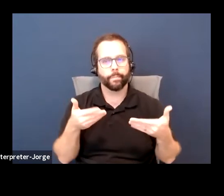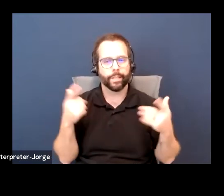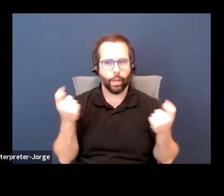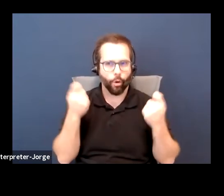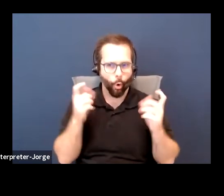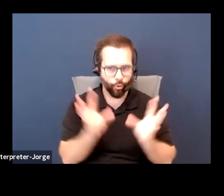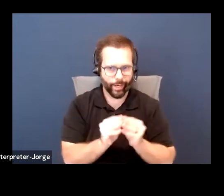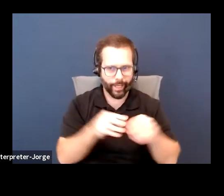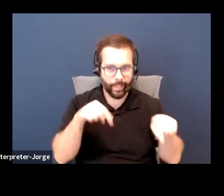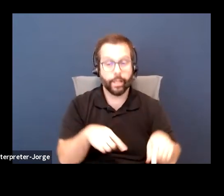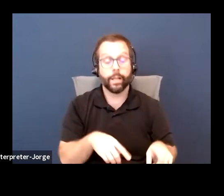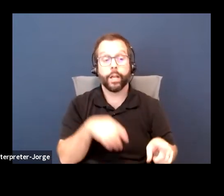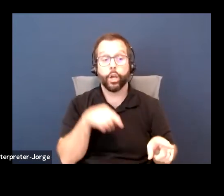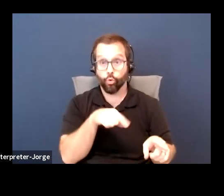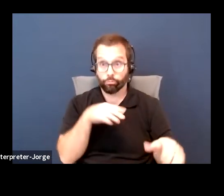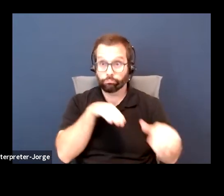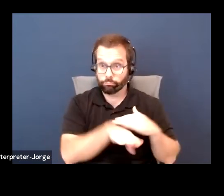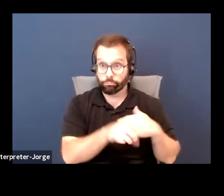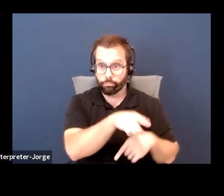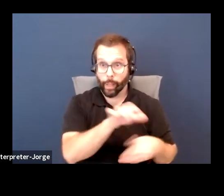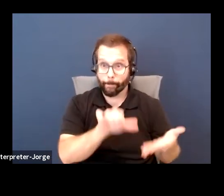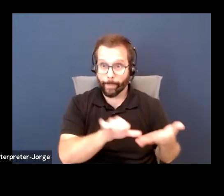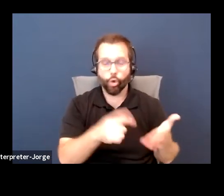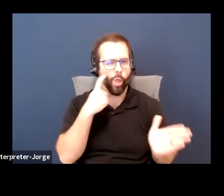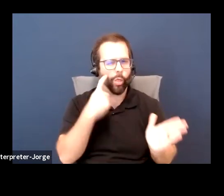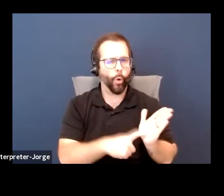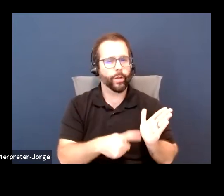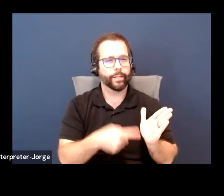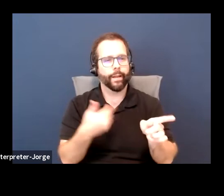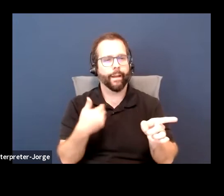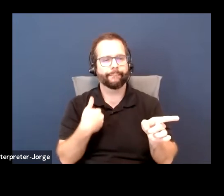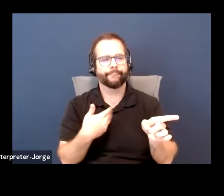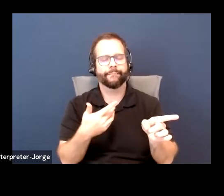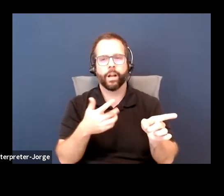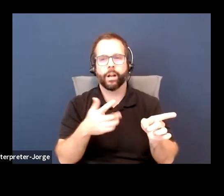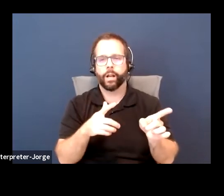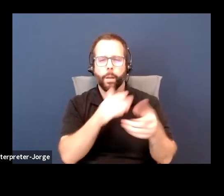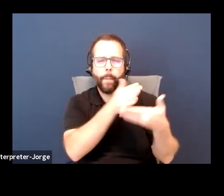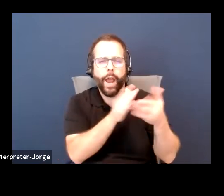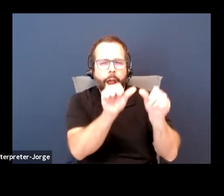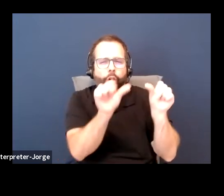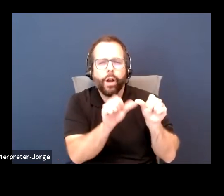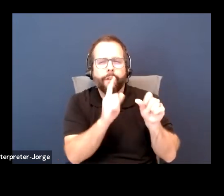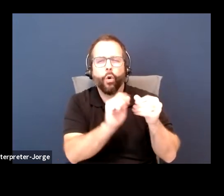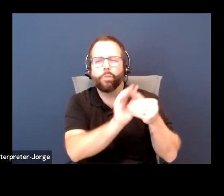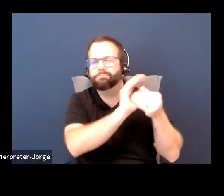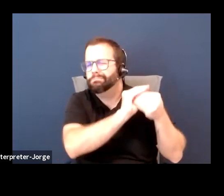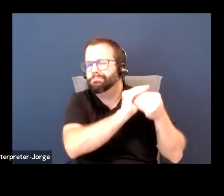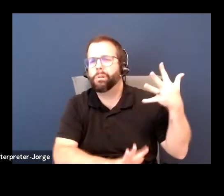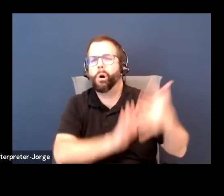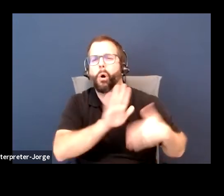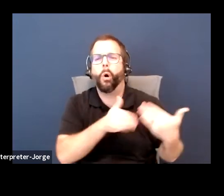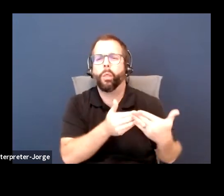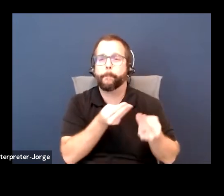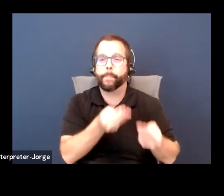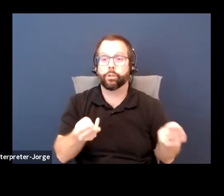get into that page, you'll notice that there is a section for all your materials, and that's where you can download any